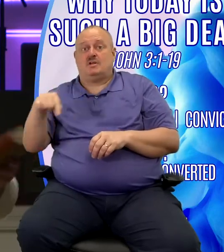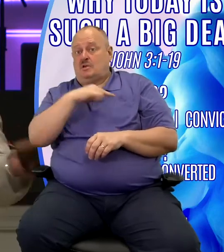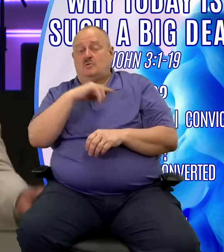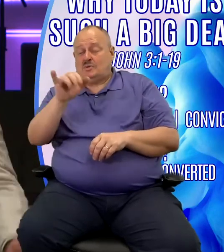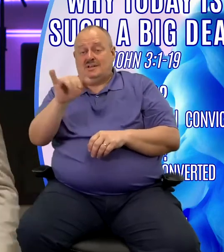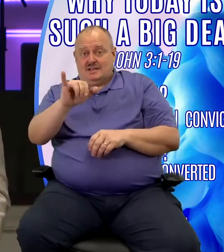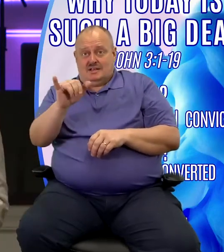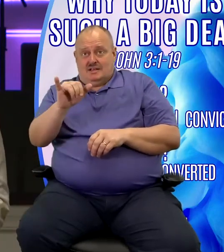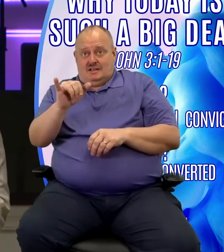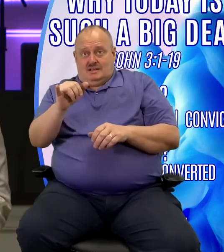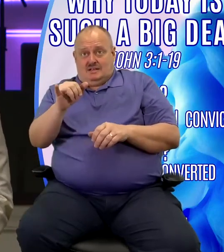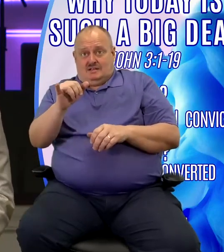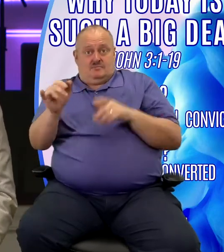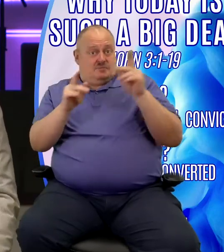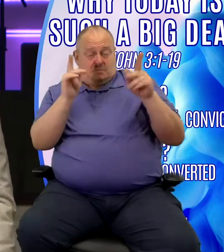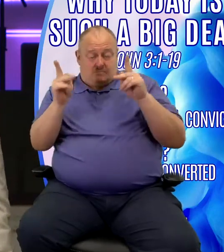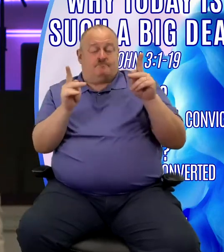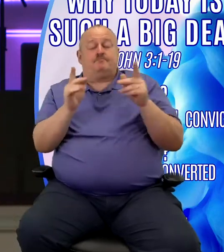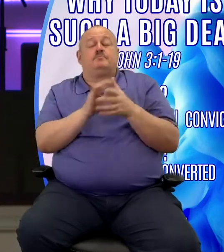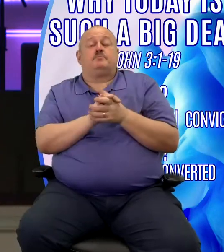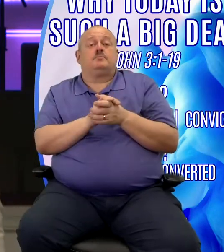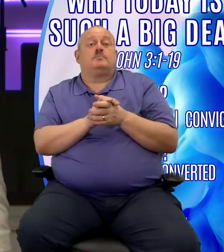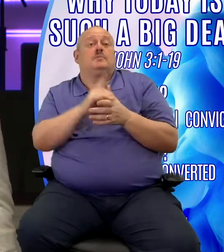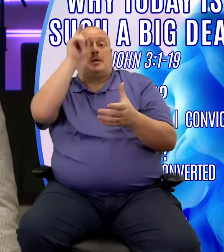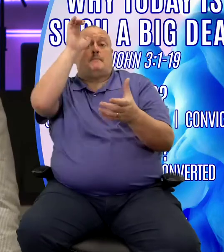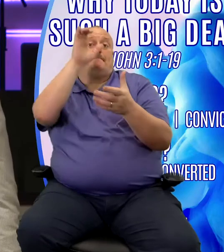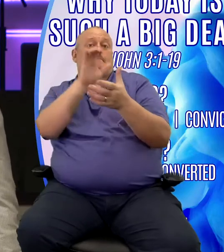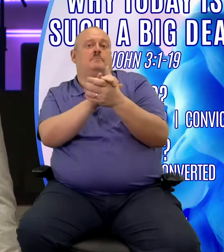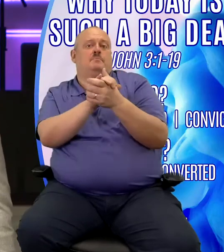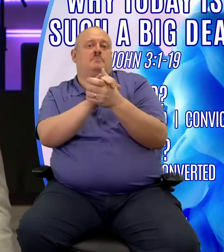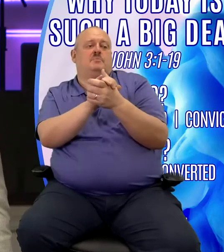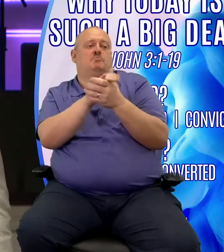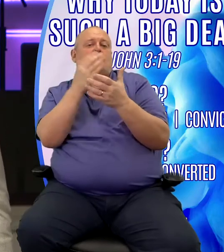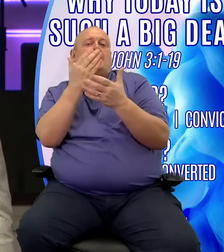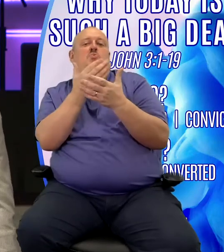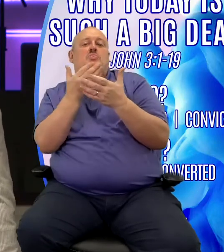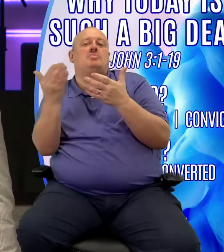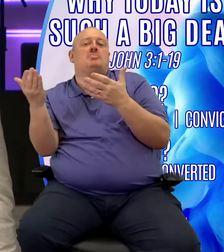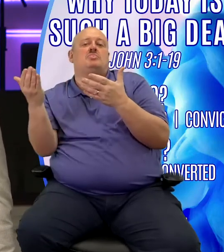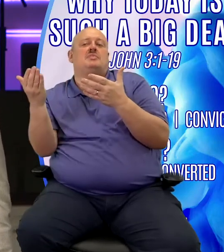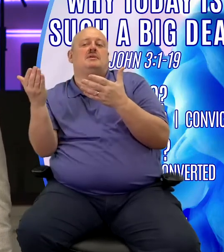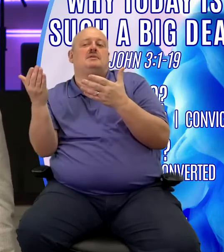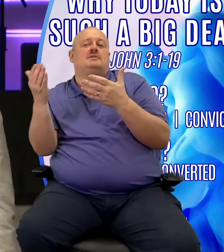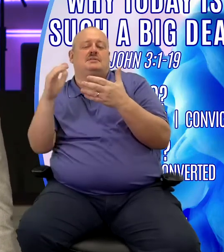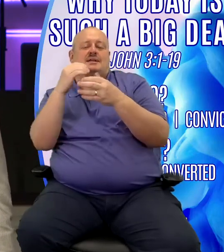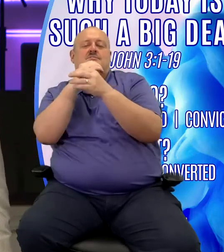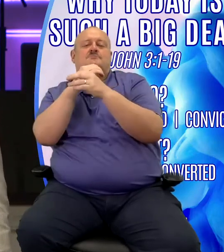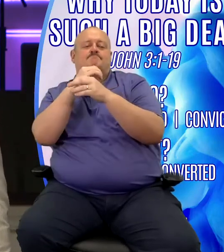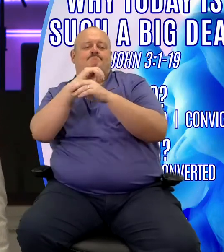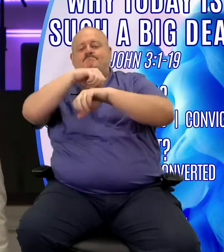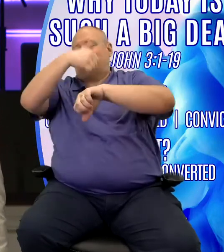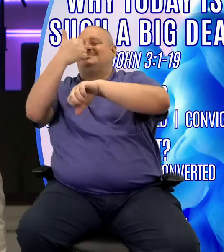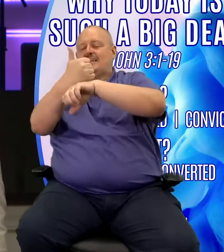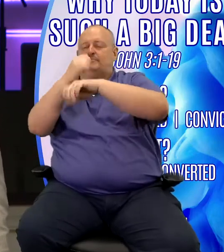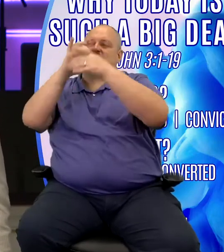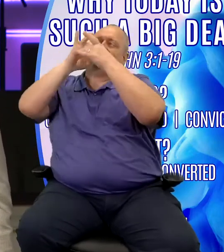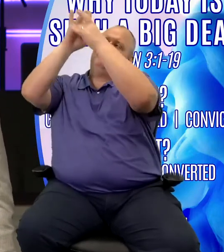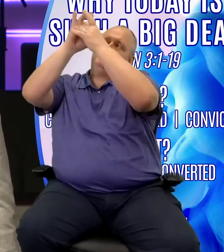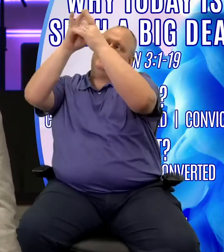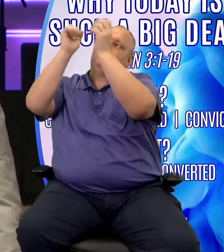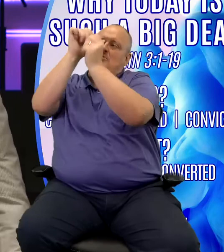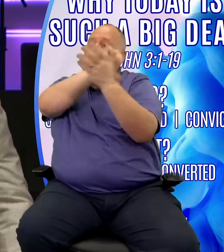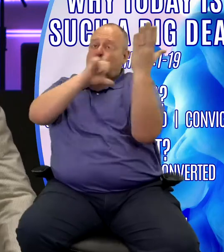just representatives of humanity, believing that there are items that secure our relationship with the Lord or secure our eternity with the